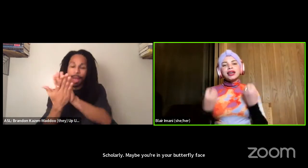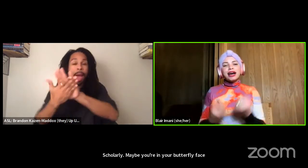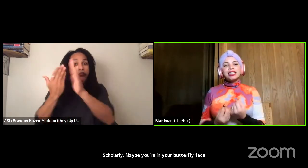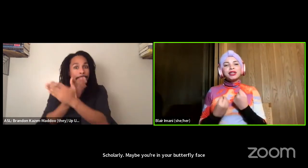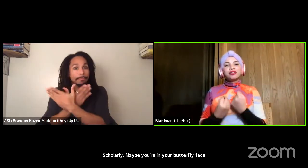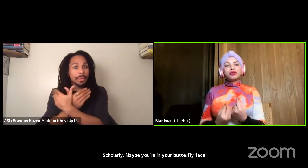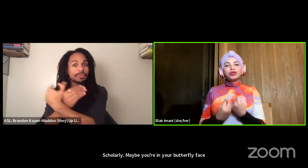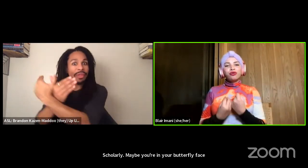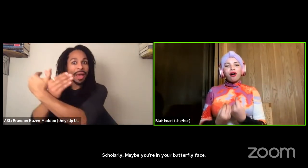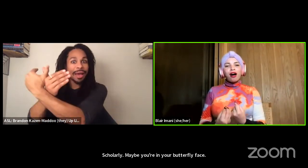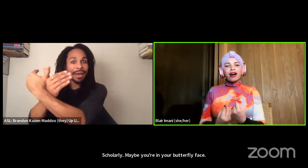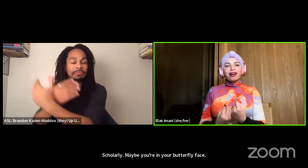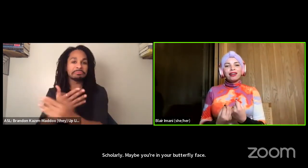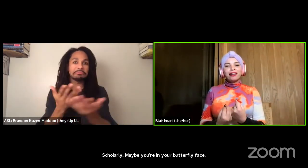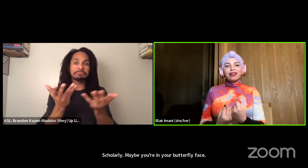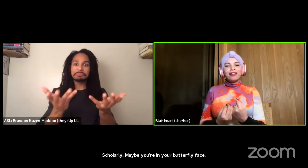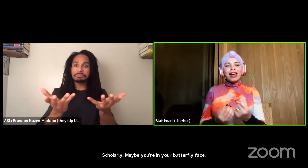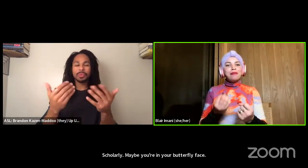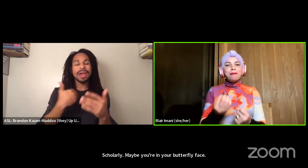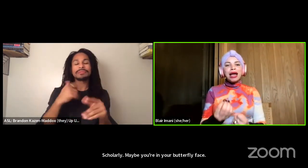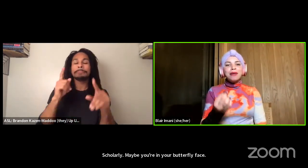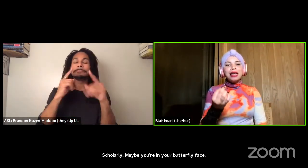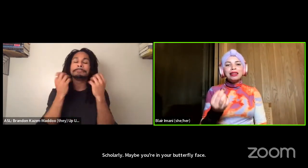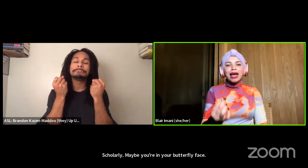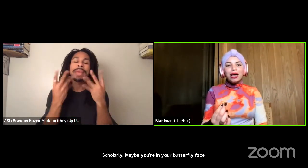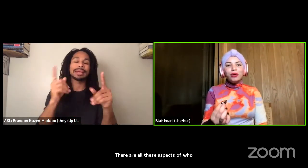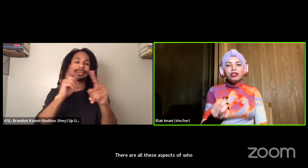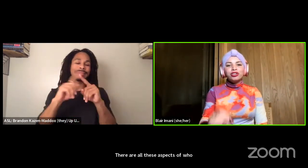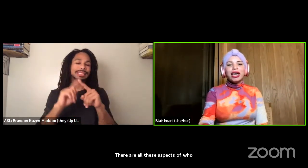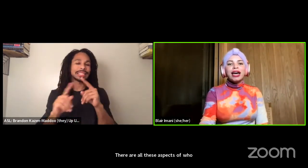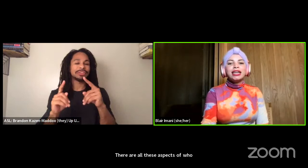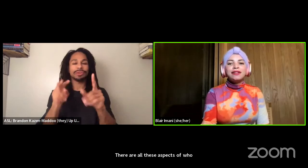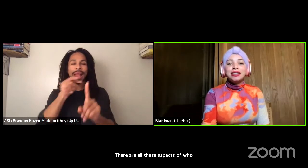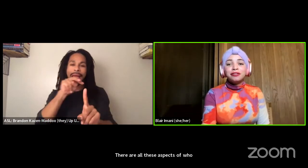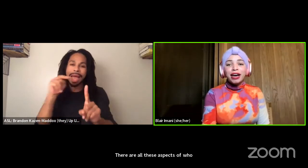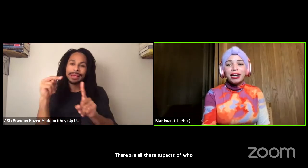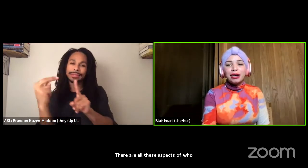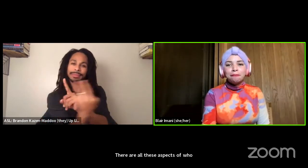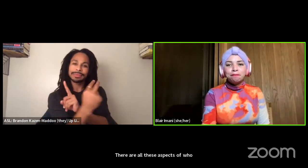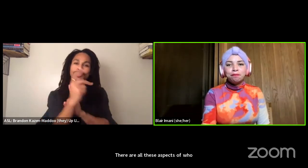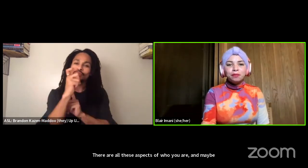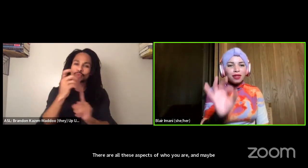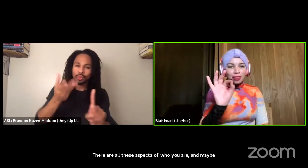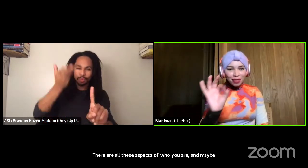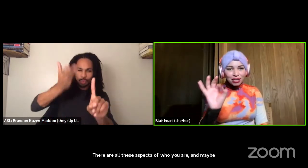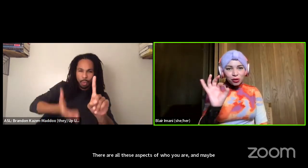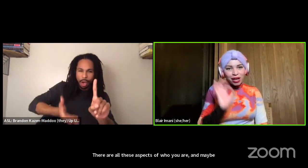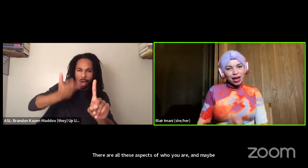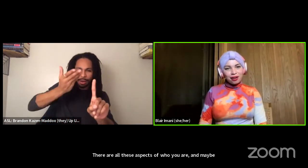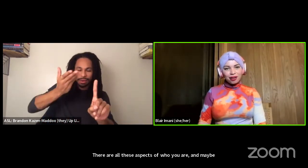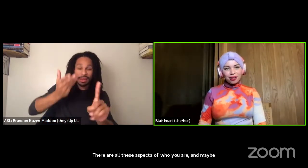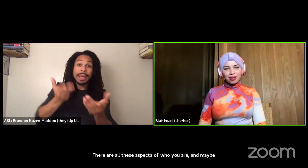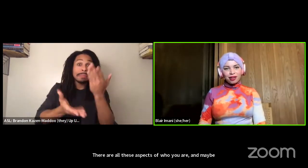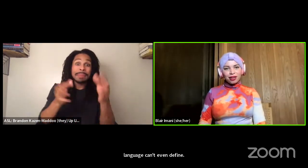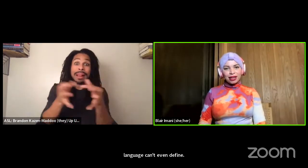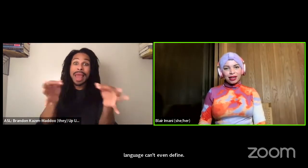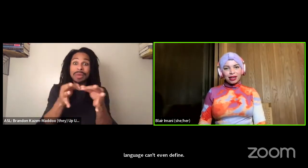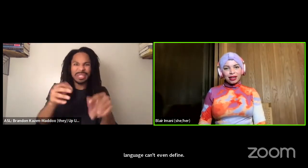There are all these aspects of who you are, and maybe language can't even define it. That's